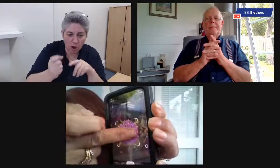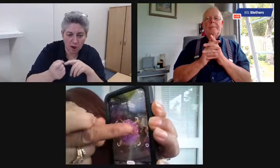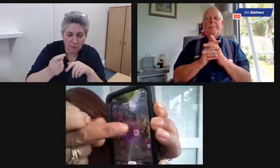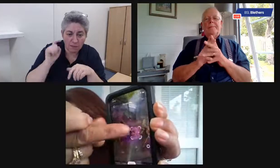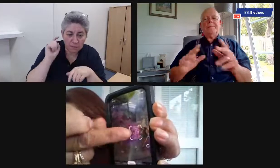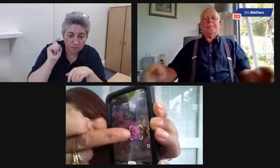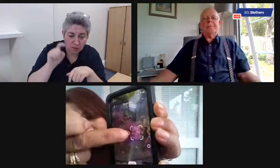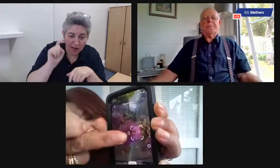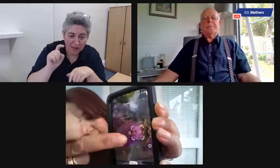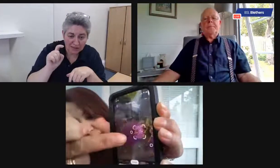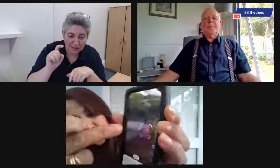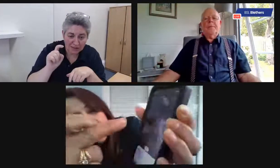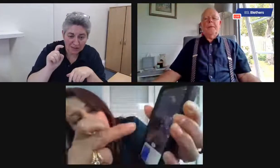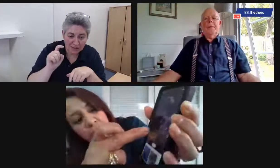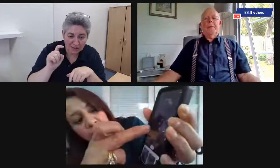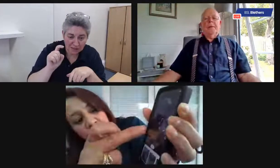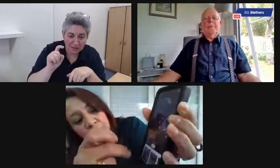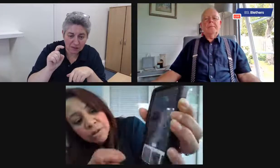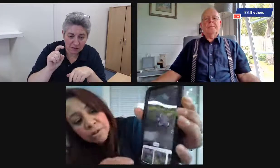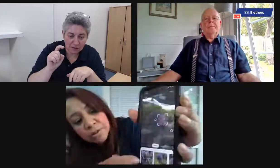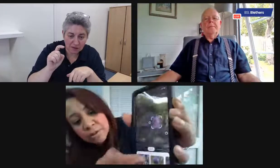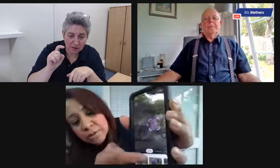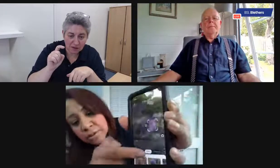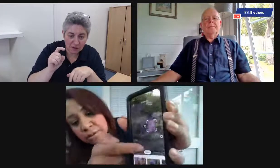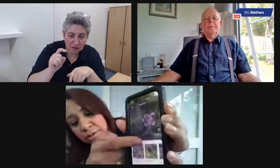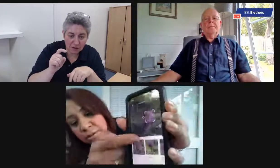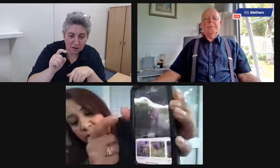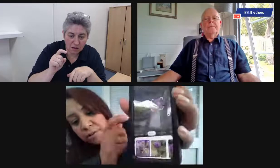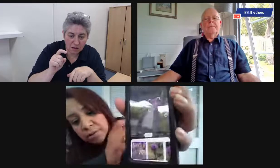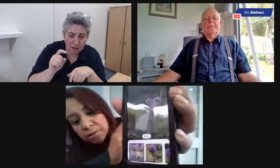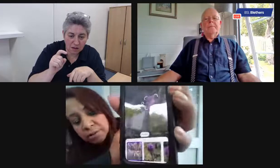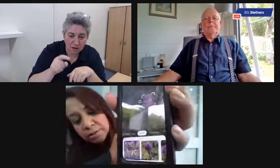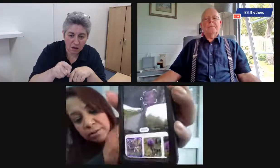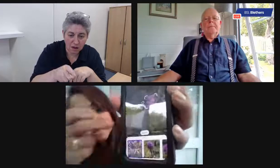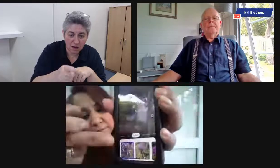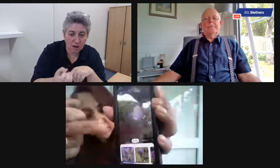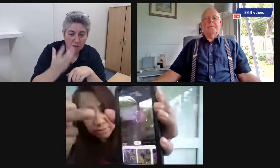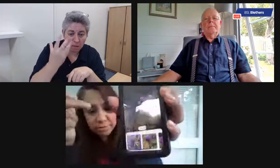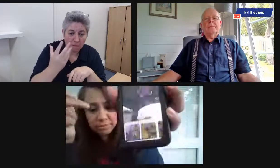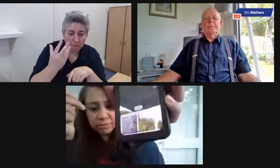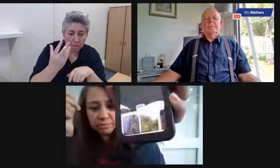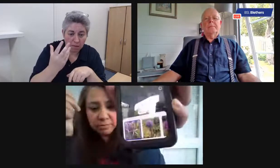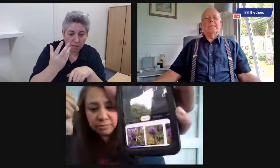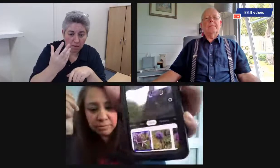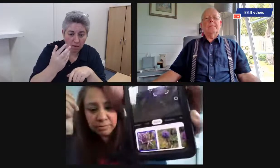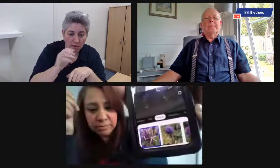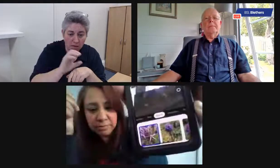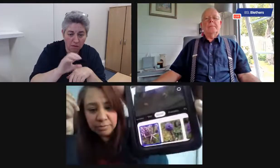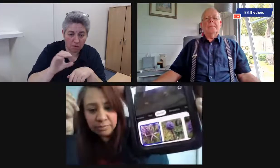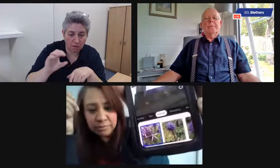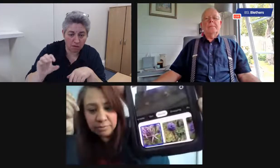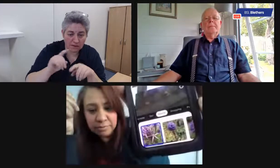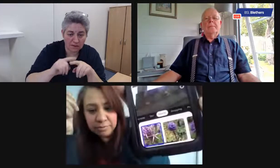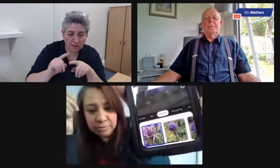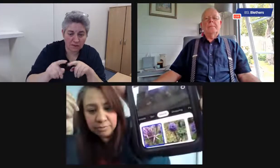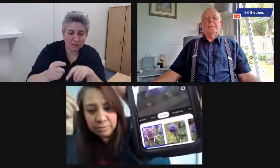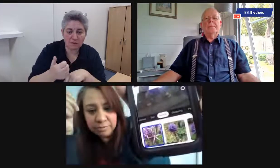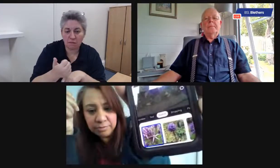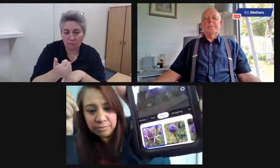the software captures the image and then displays at the bottom